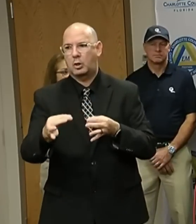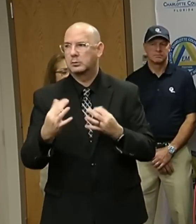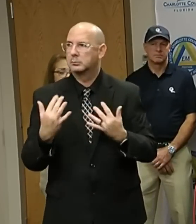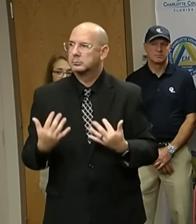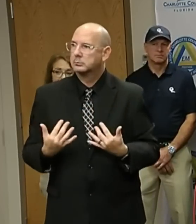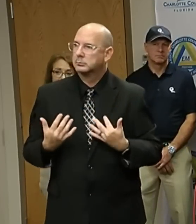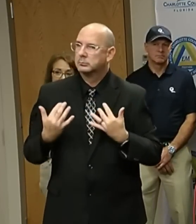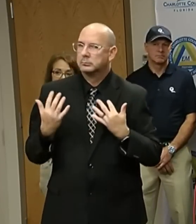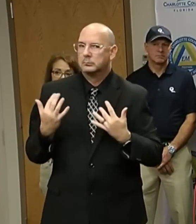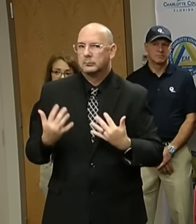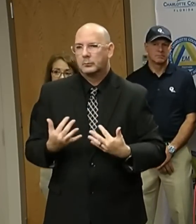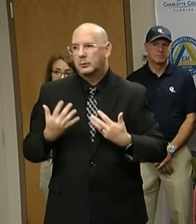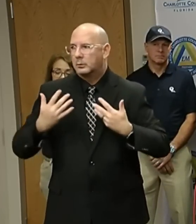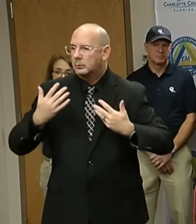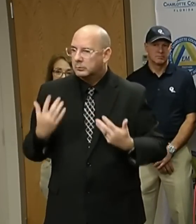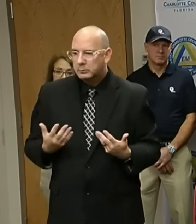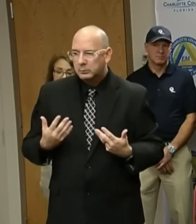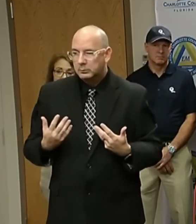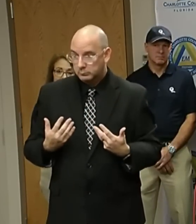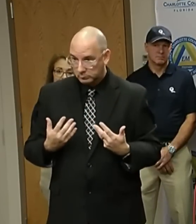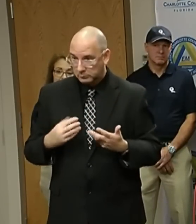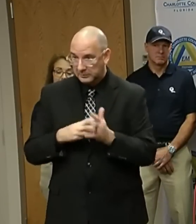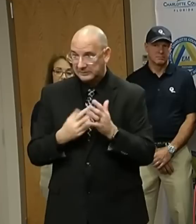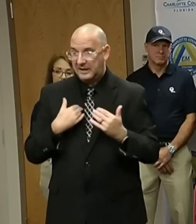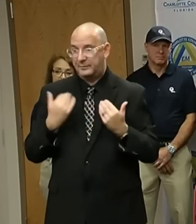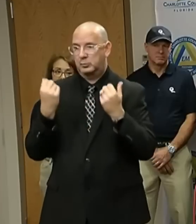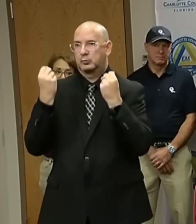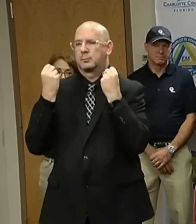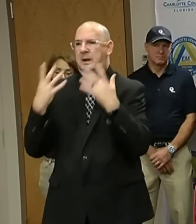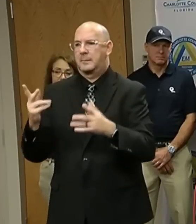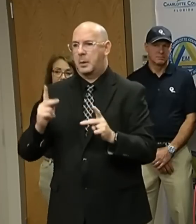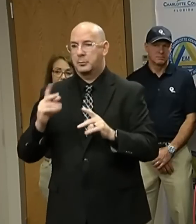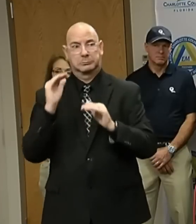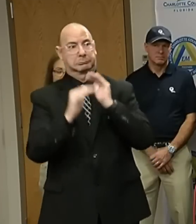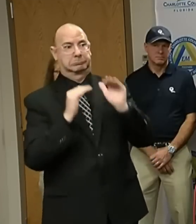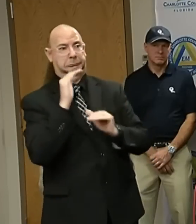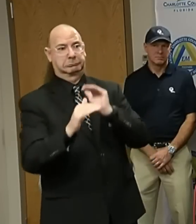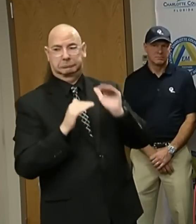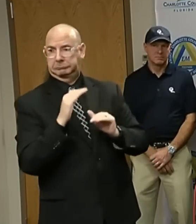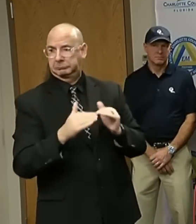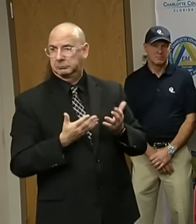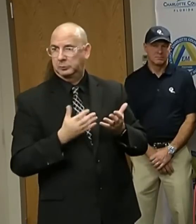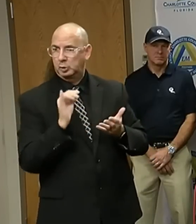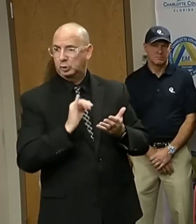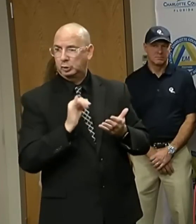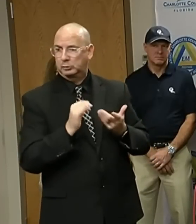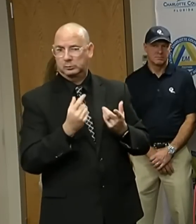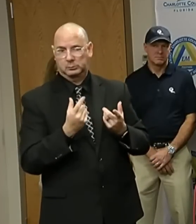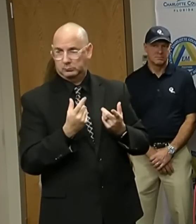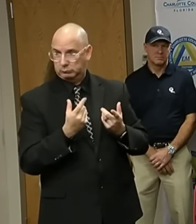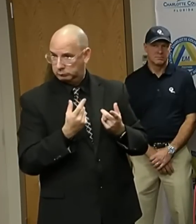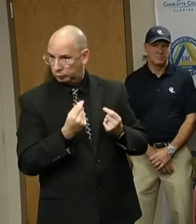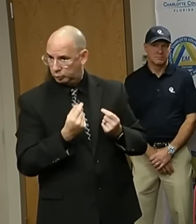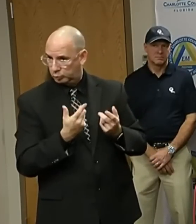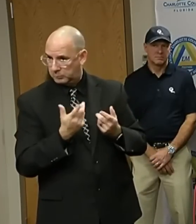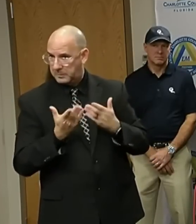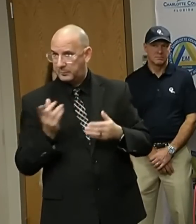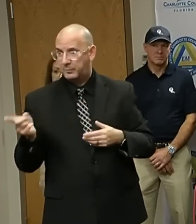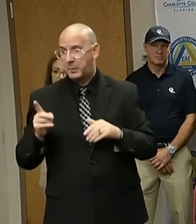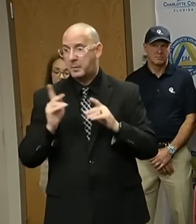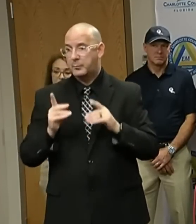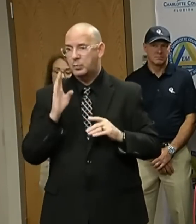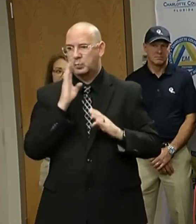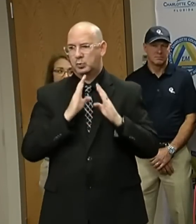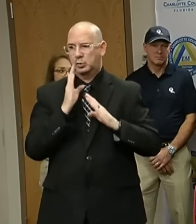normal situation. Now we have this where everyone's going to be flooding the insurance companies. What's your message to those people who might be worried that the insurance companies might not be